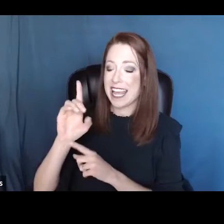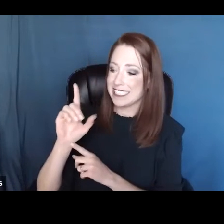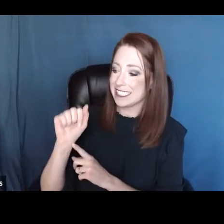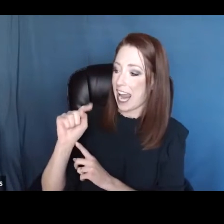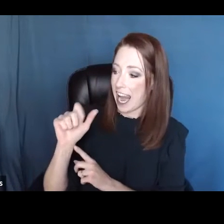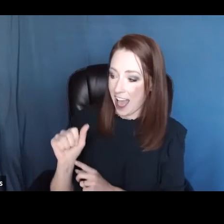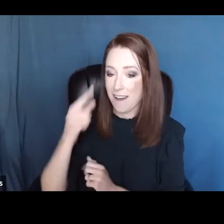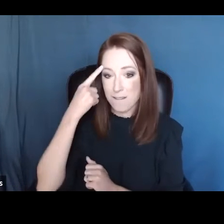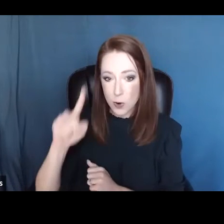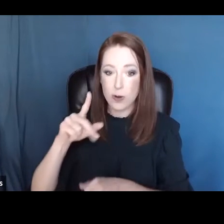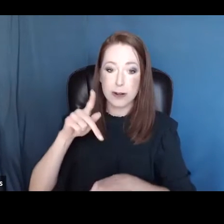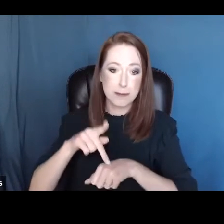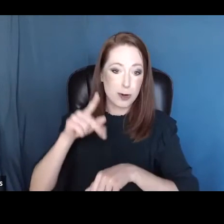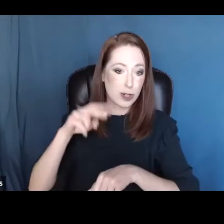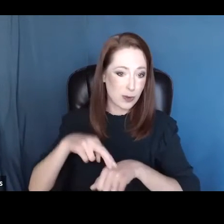of